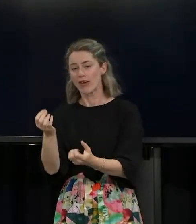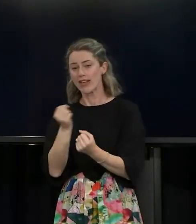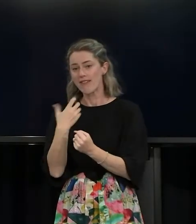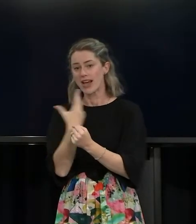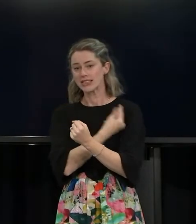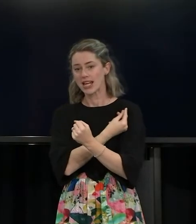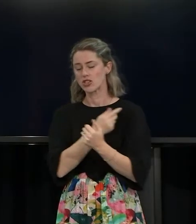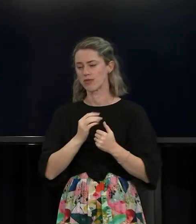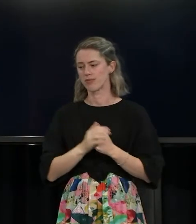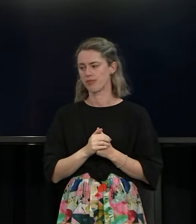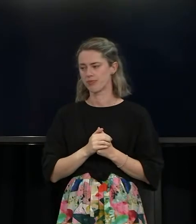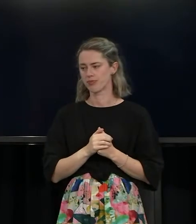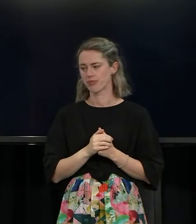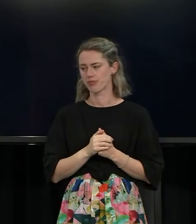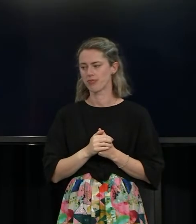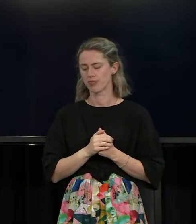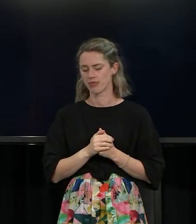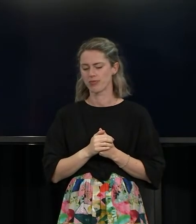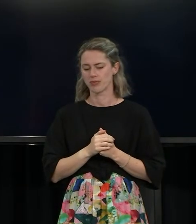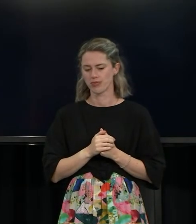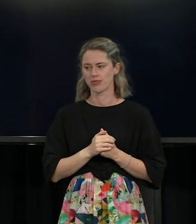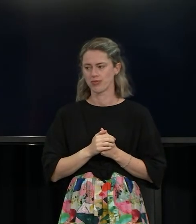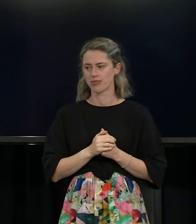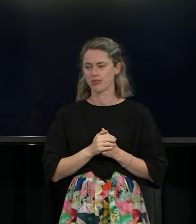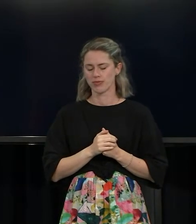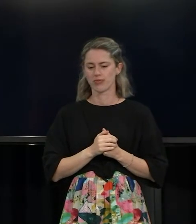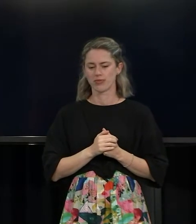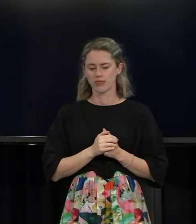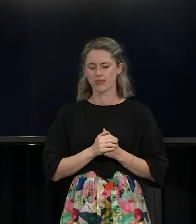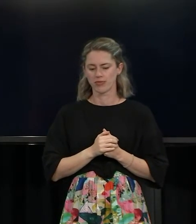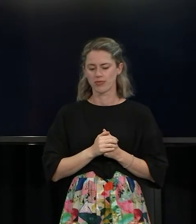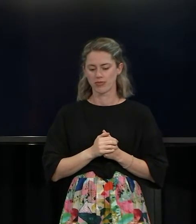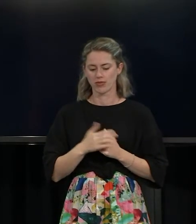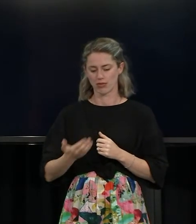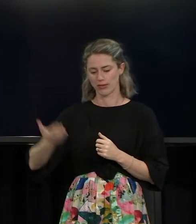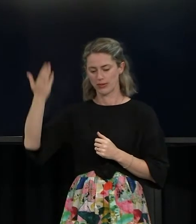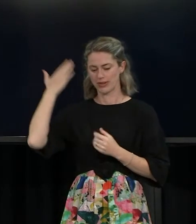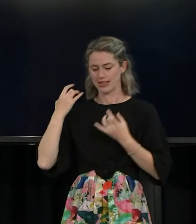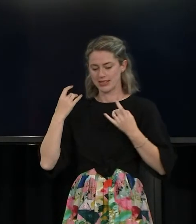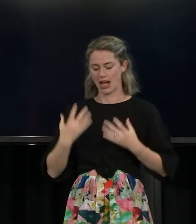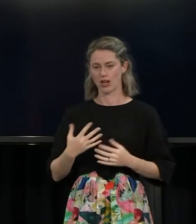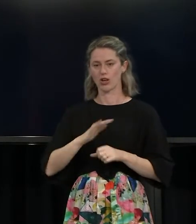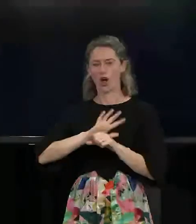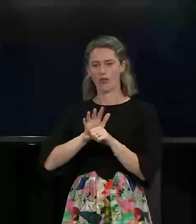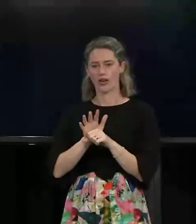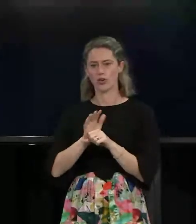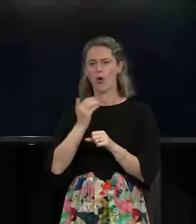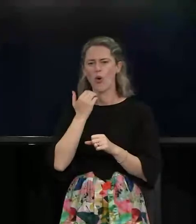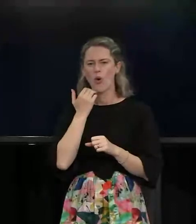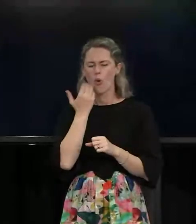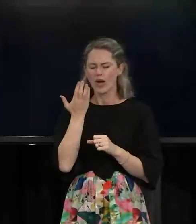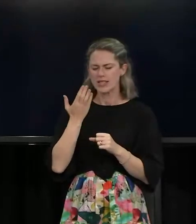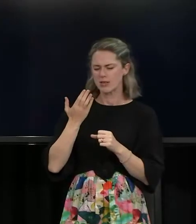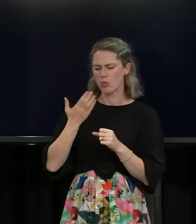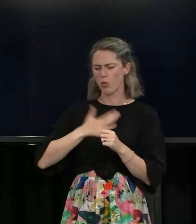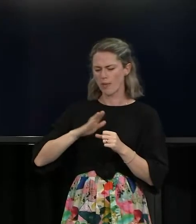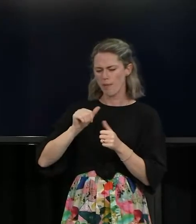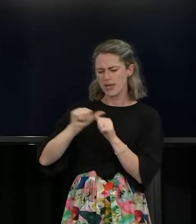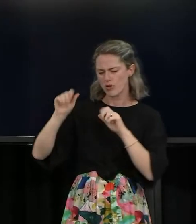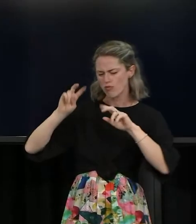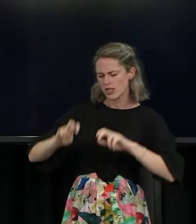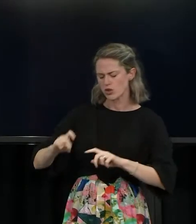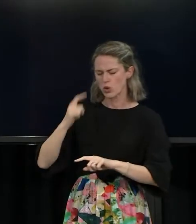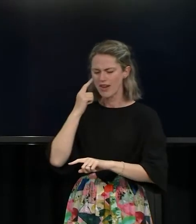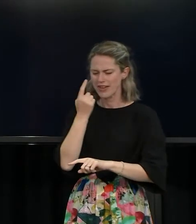more? Throughout our response to COVID-19, right back from the beginning, we've always used the best research and evidence we